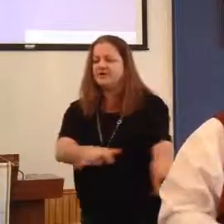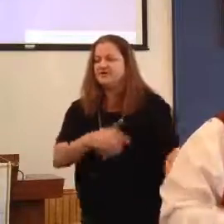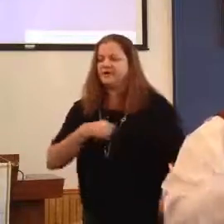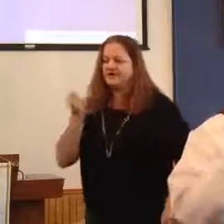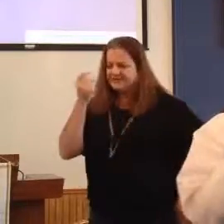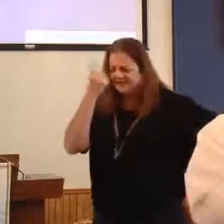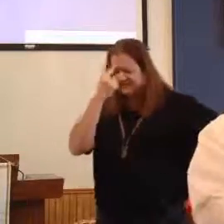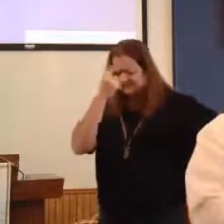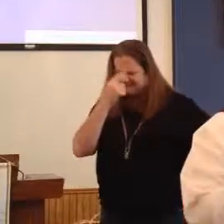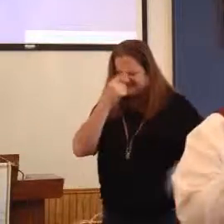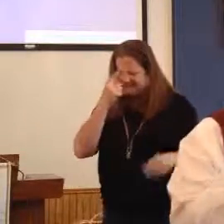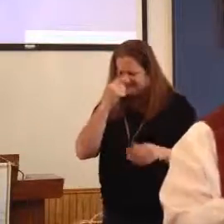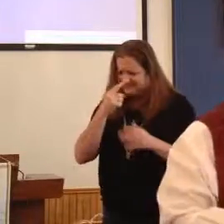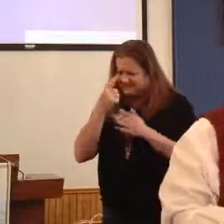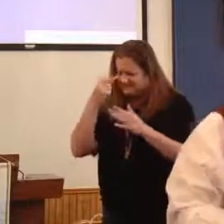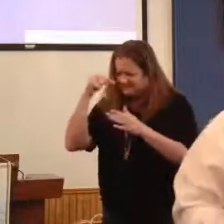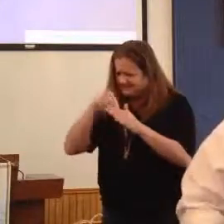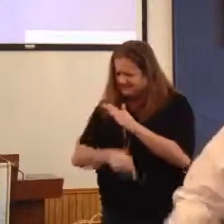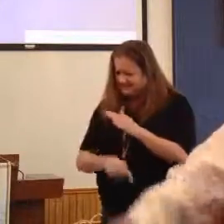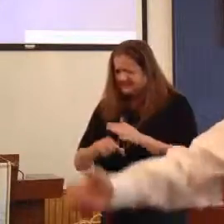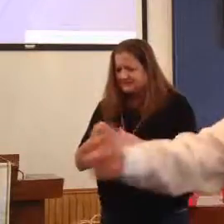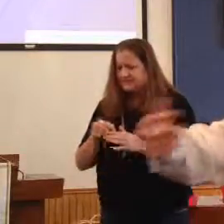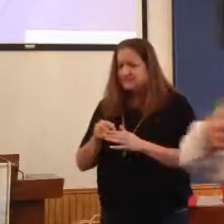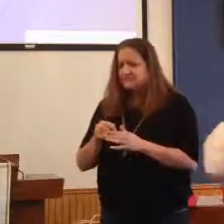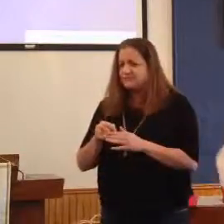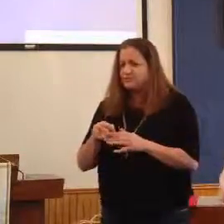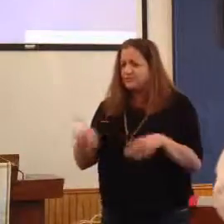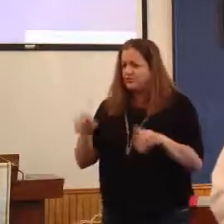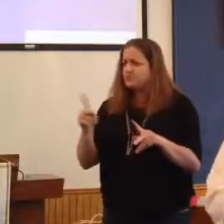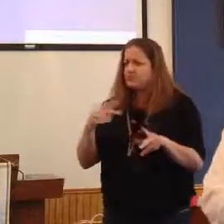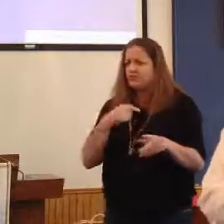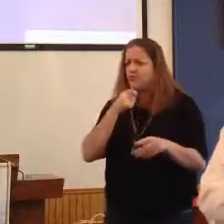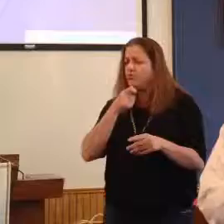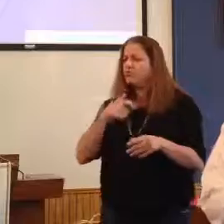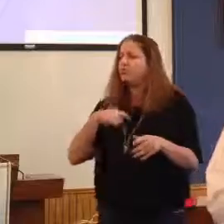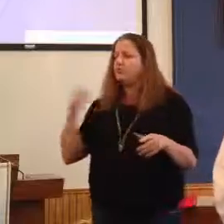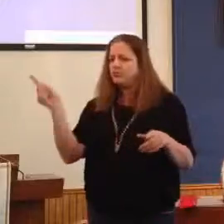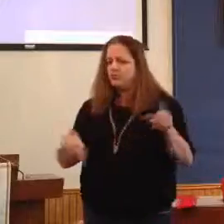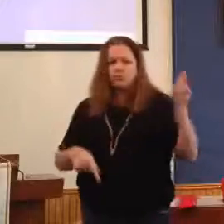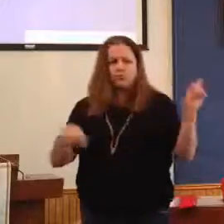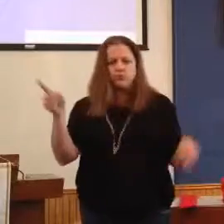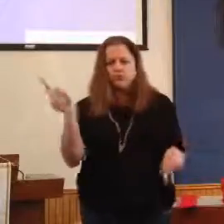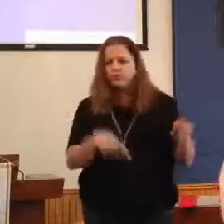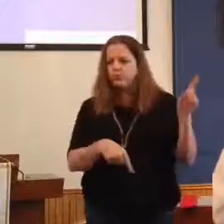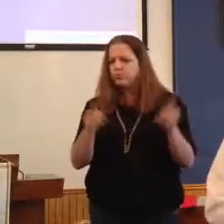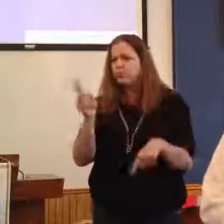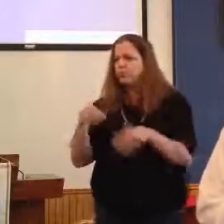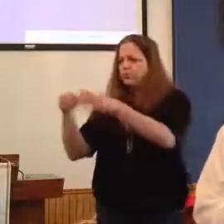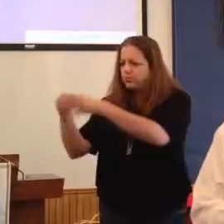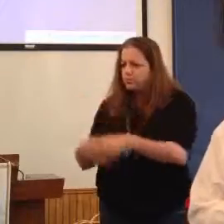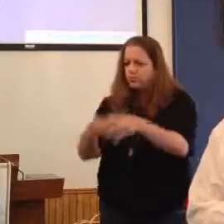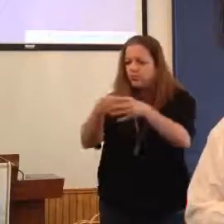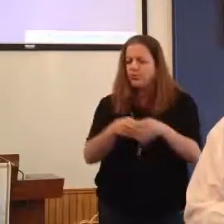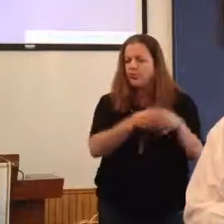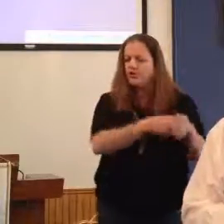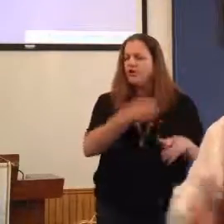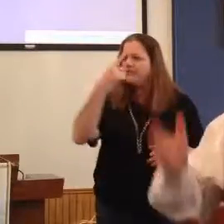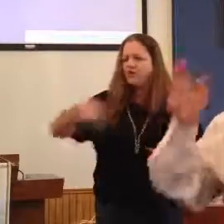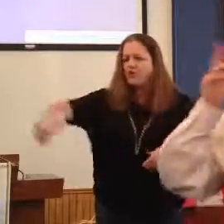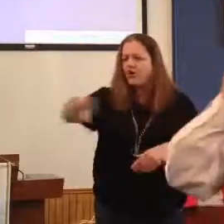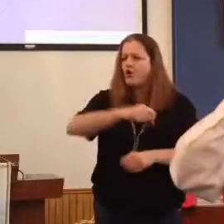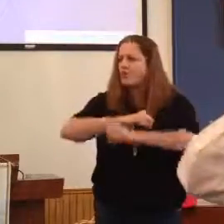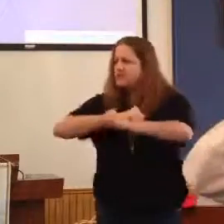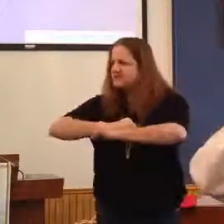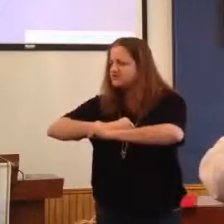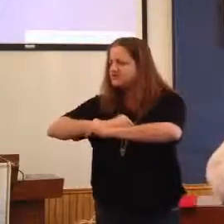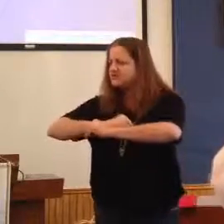about sheep as those who gather together for mutual protection.